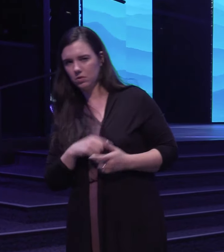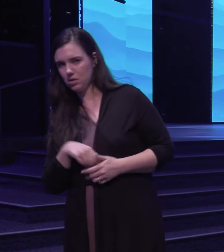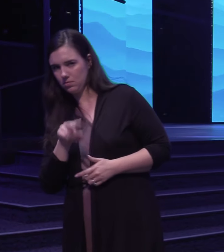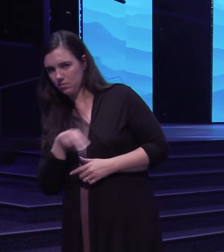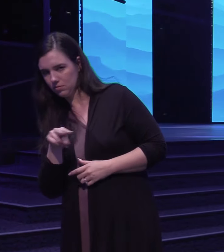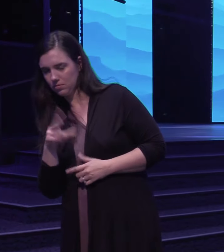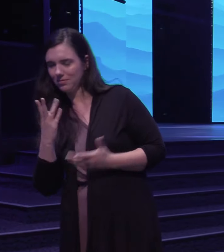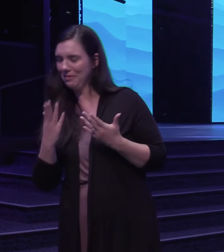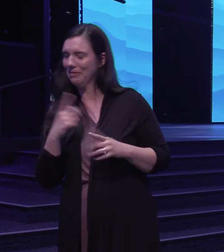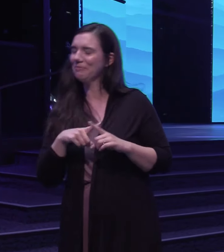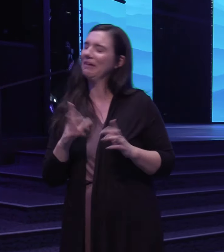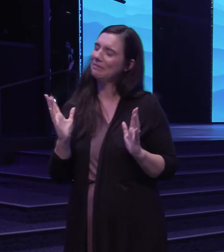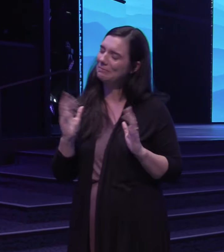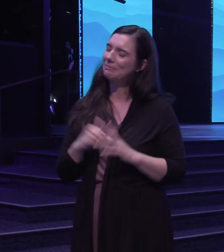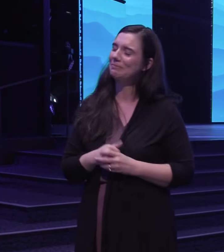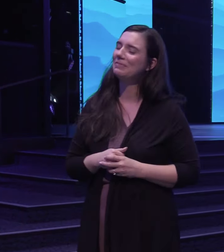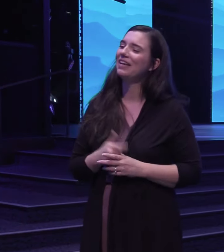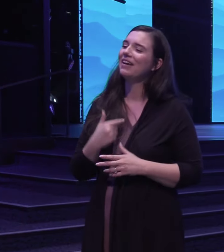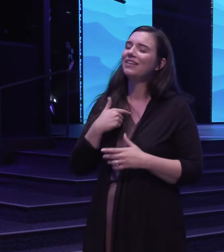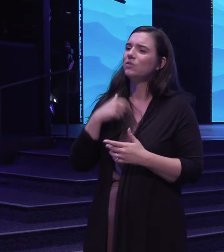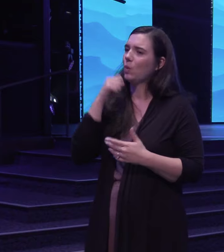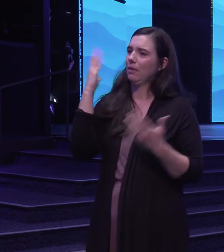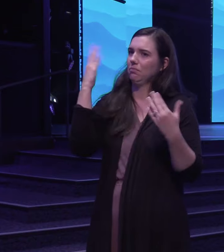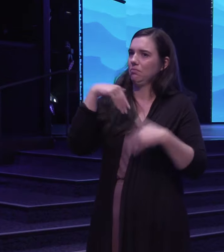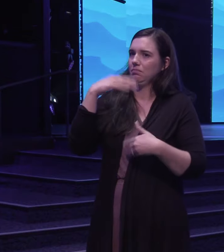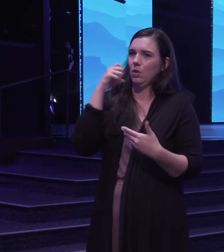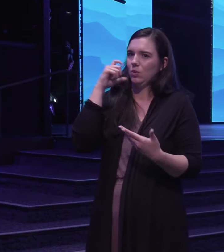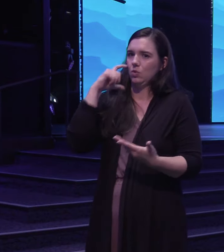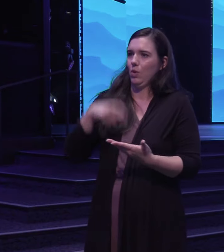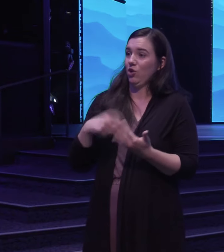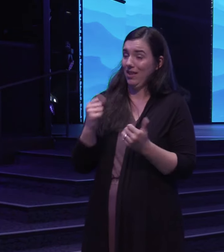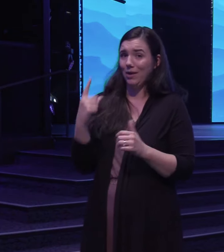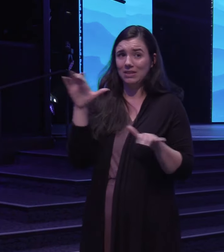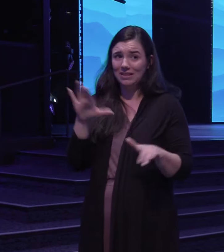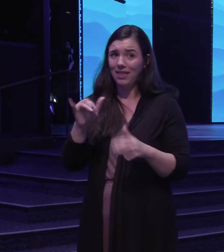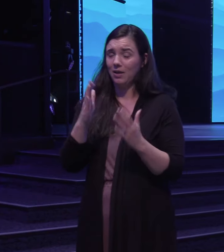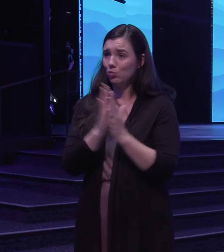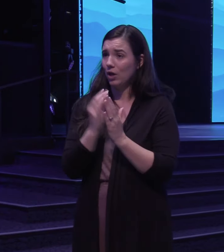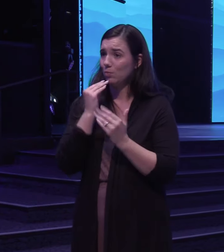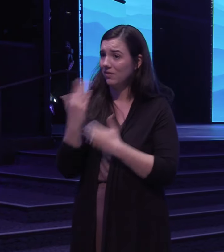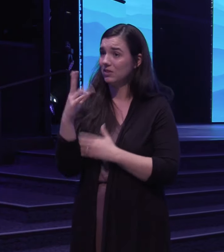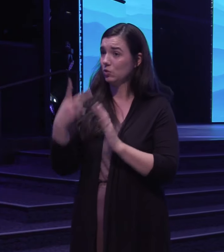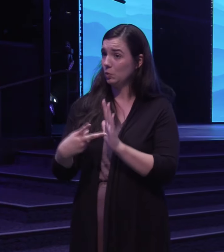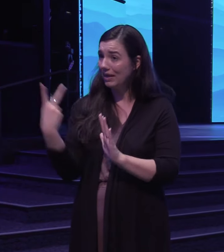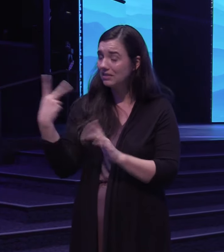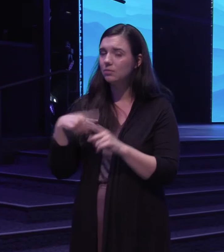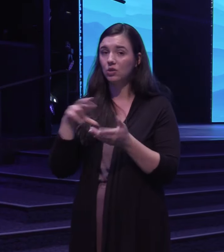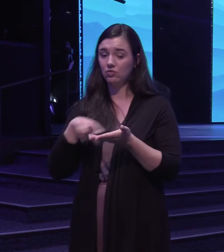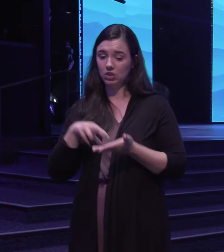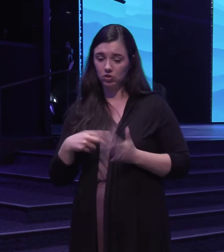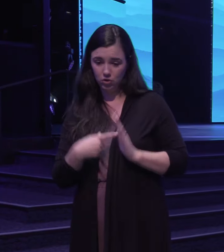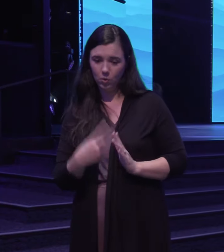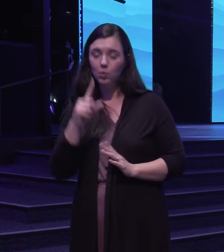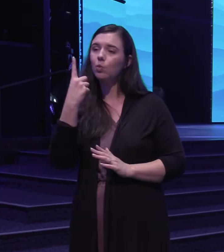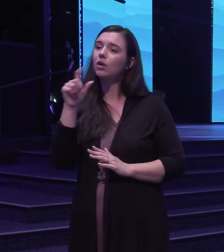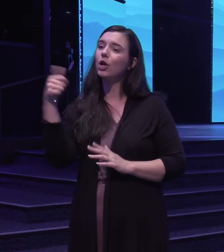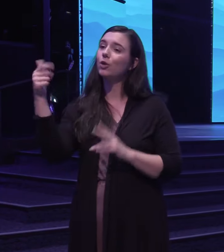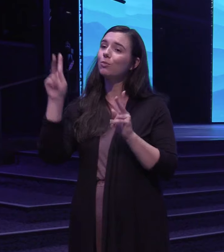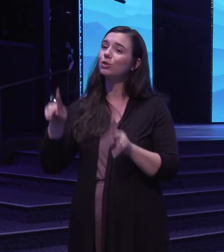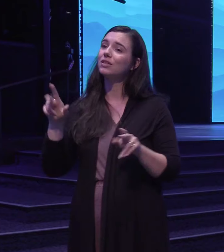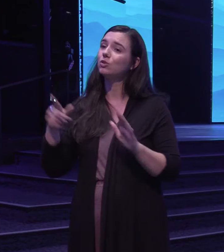on? But I wasn't aware that anybody ever did it twice. But some research demonstrated there was one person who